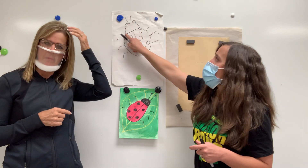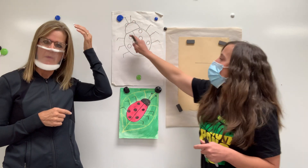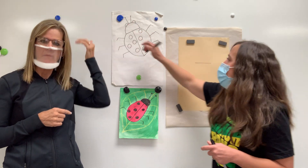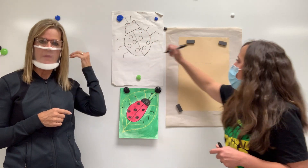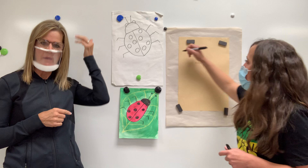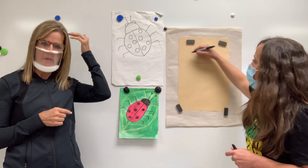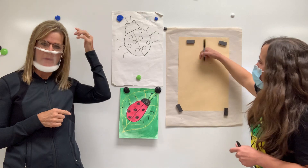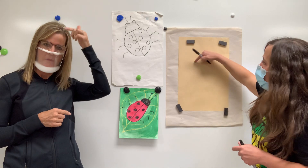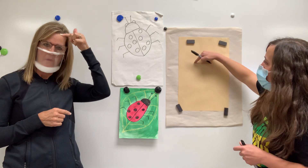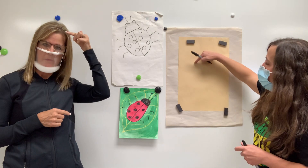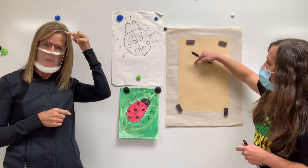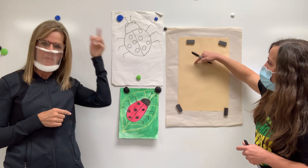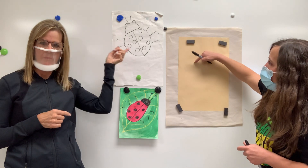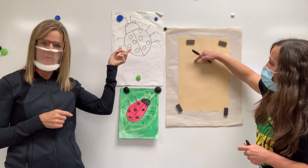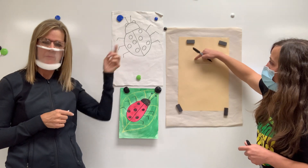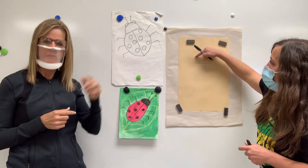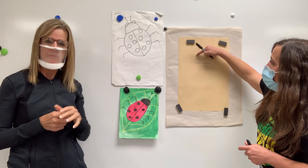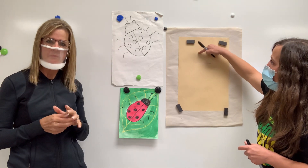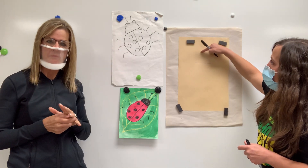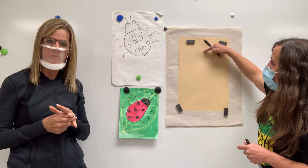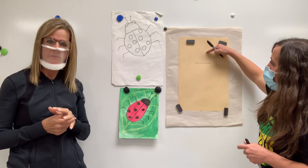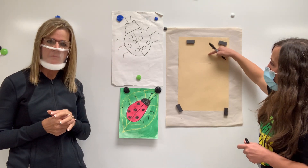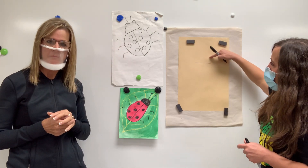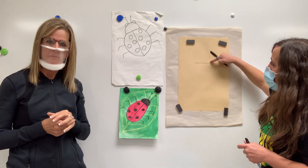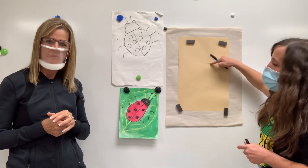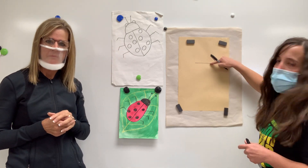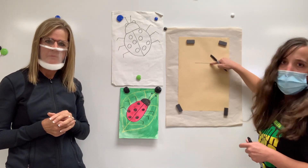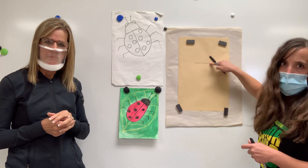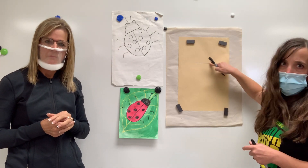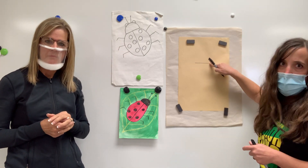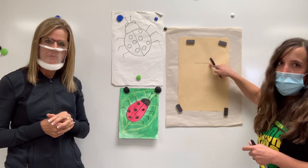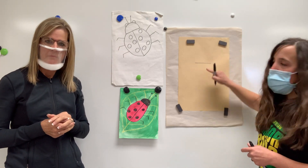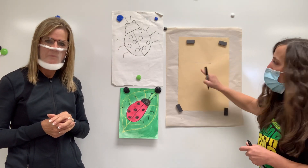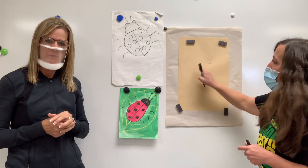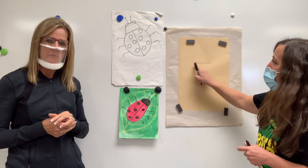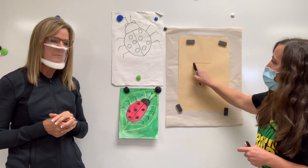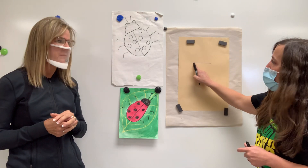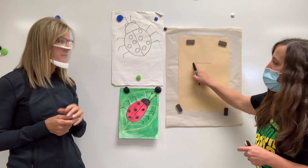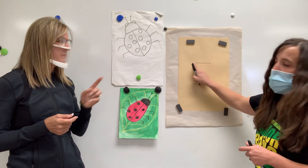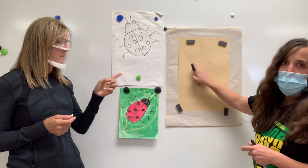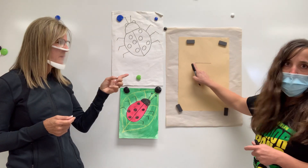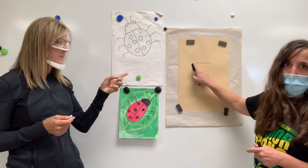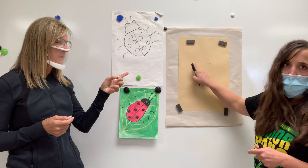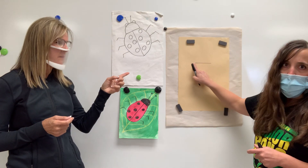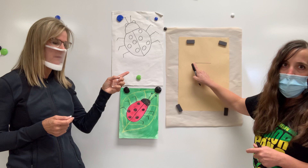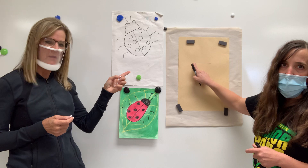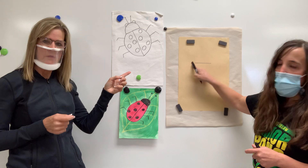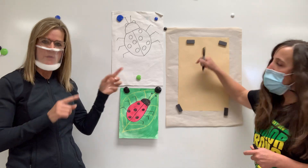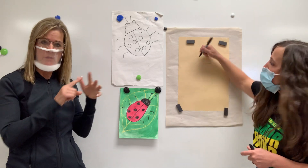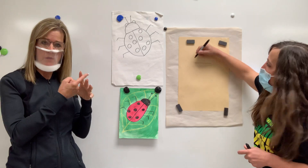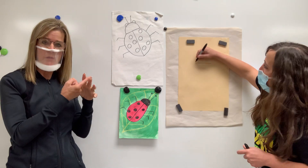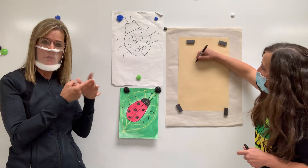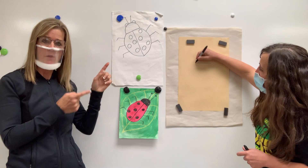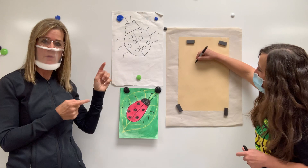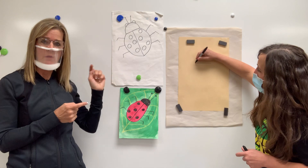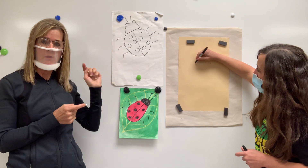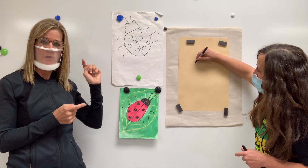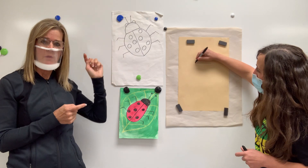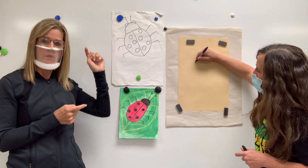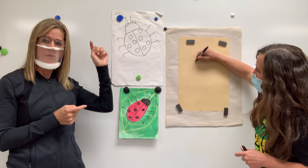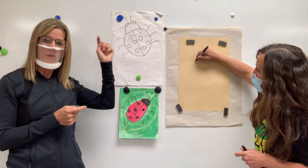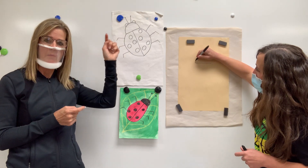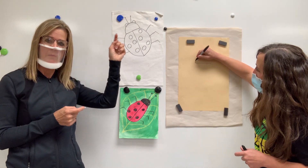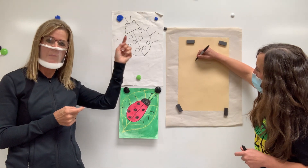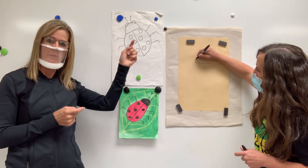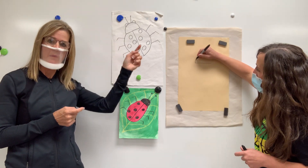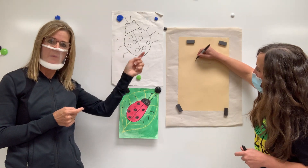curved line. So I'm gonna make it curve up and back down and touch. So watch, it's gonna start right here. It's gonna